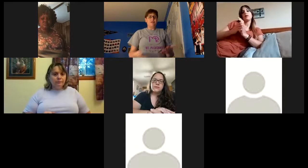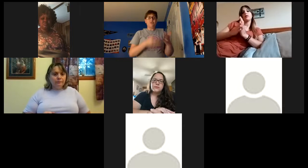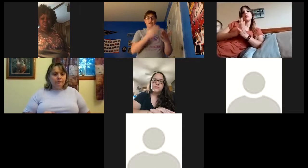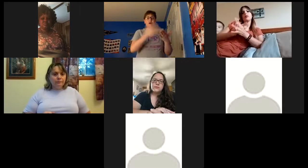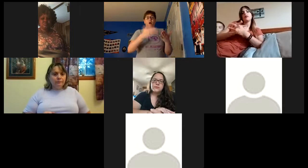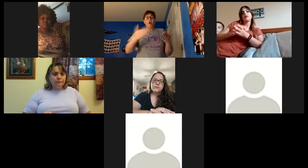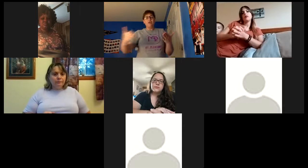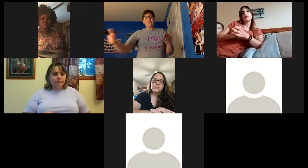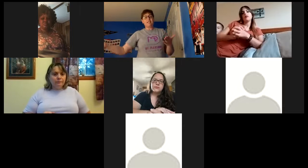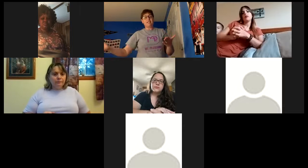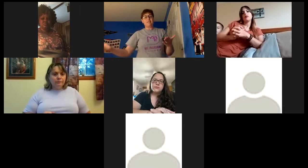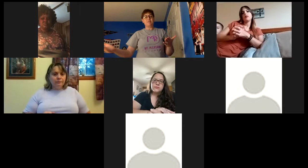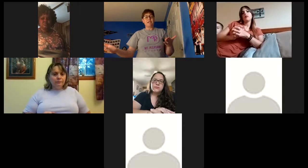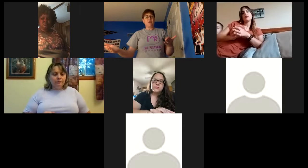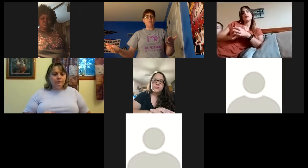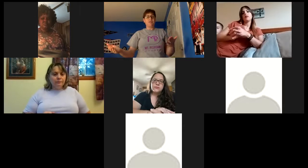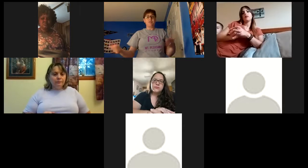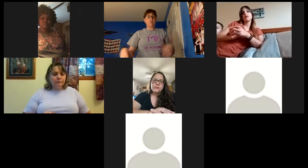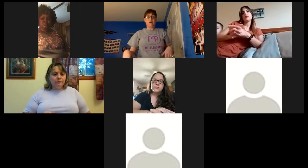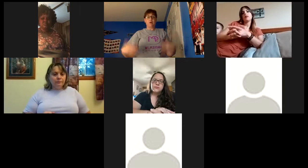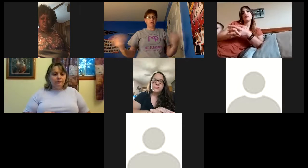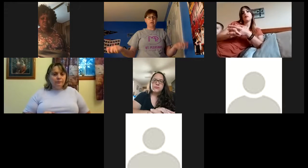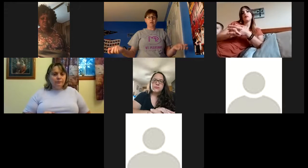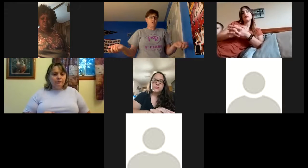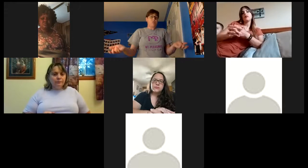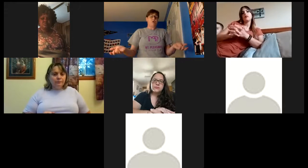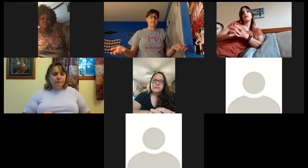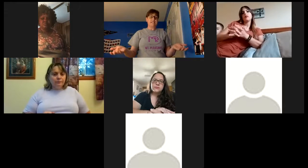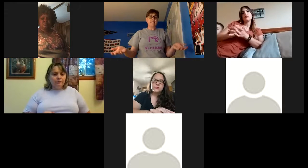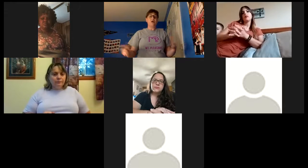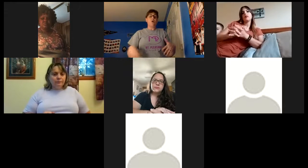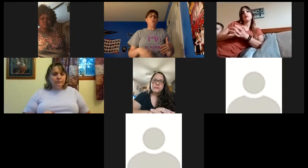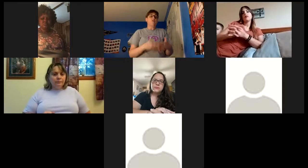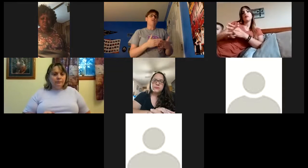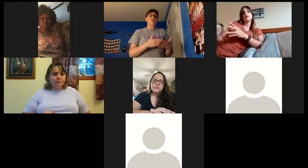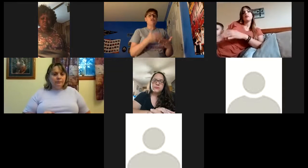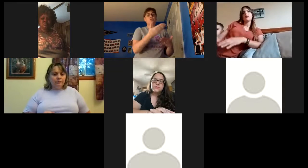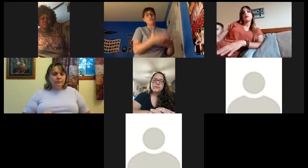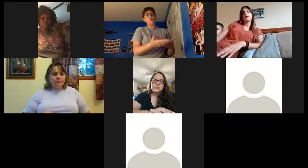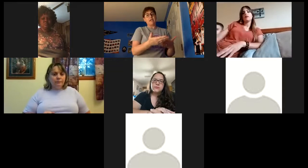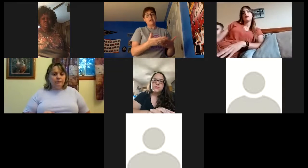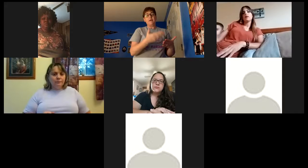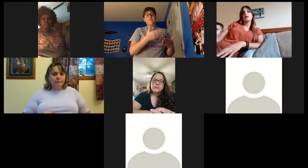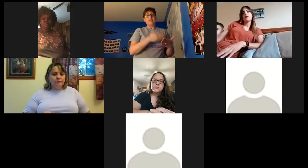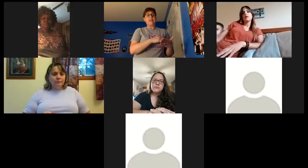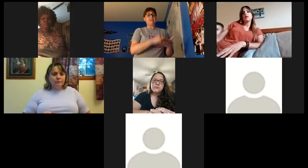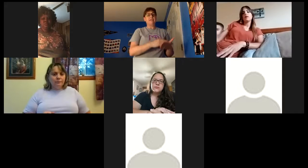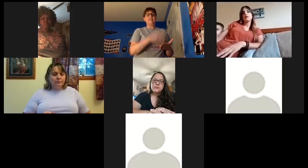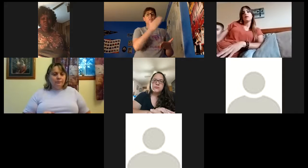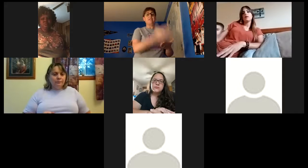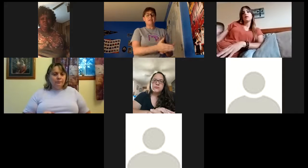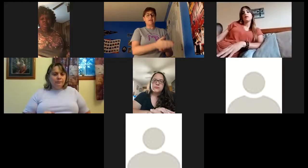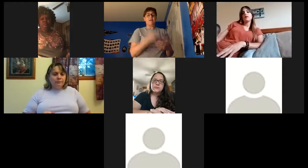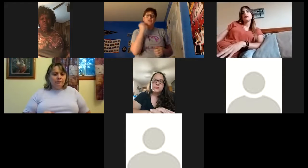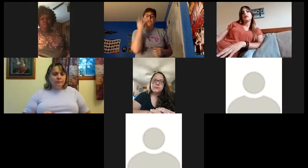beautiful, and you've got all these synonyms that go with it. They're going, which one is it? Or they're just assuming that the sentence